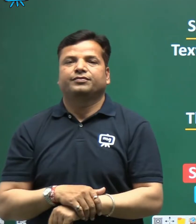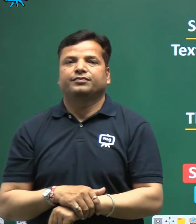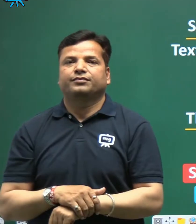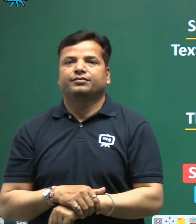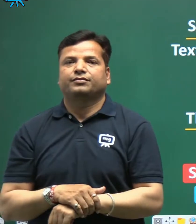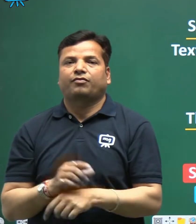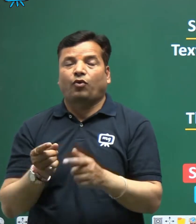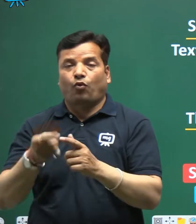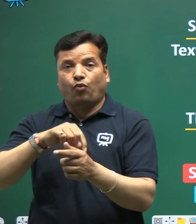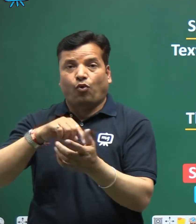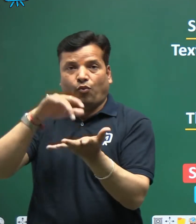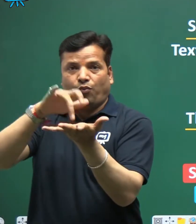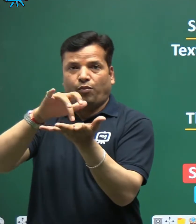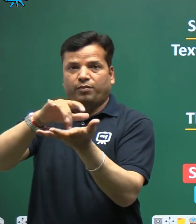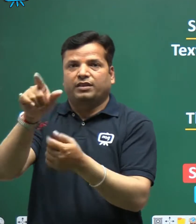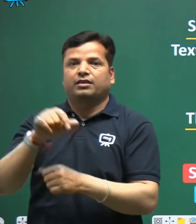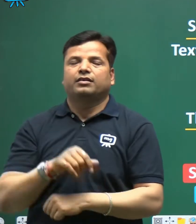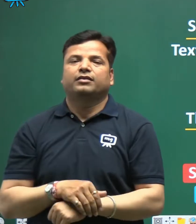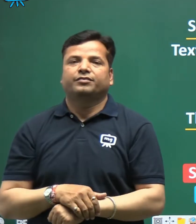from there.